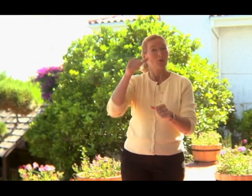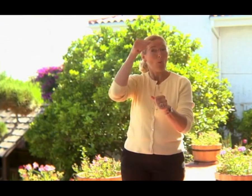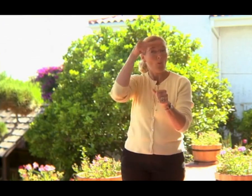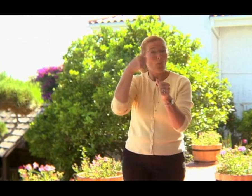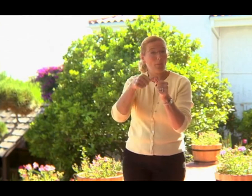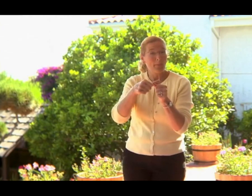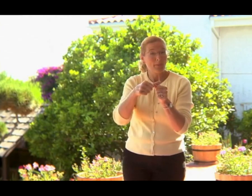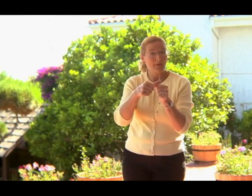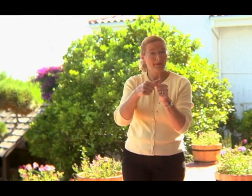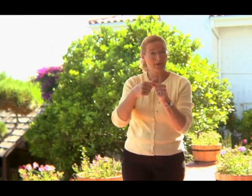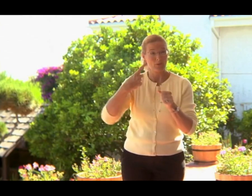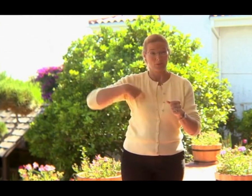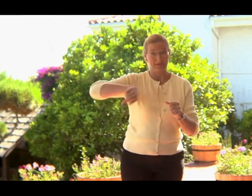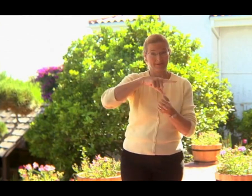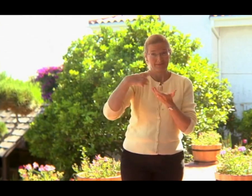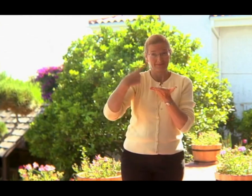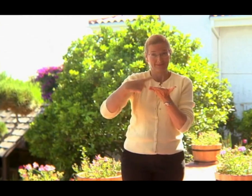Genes are like instructions in your cells.